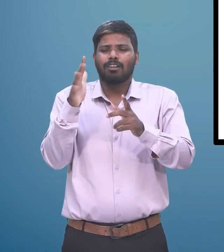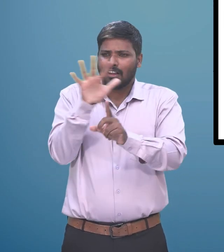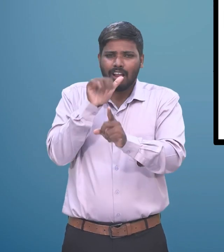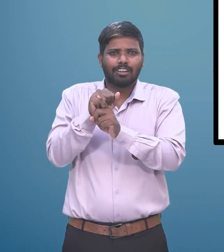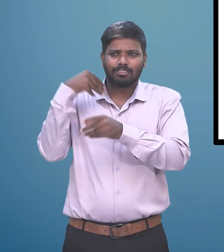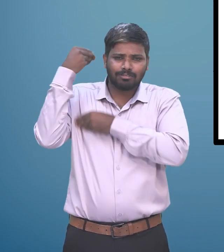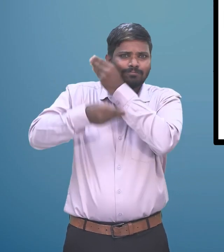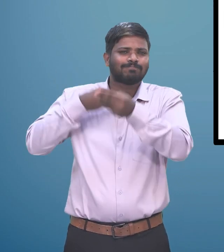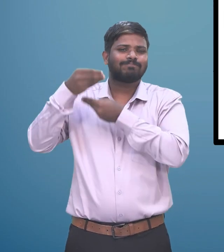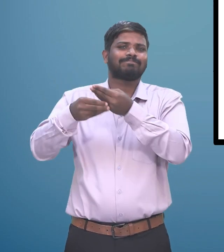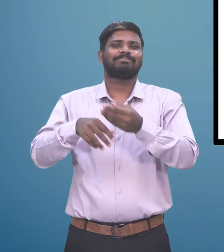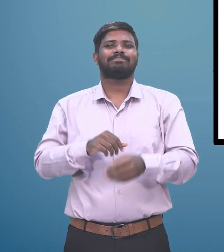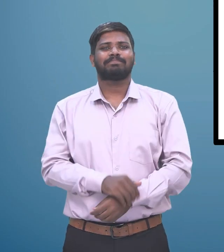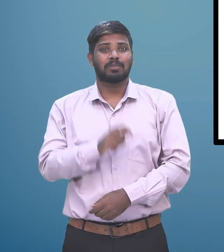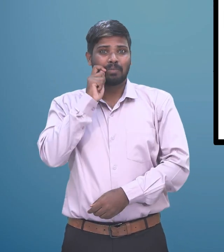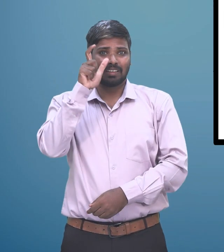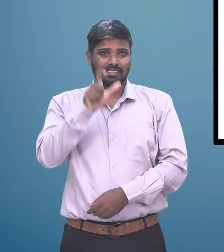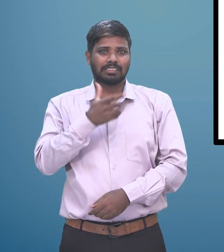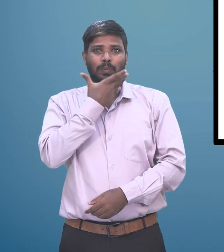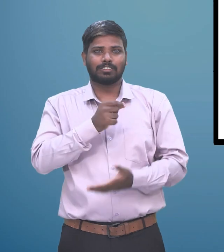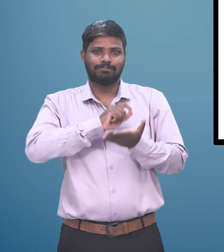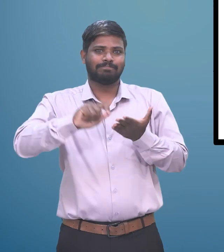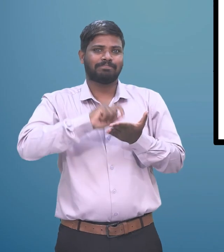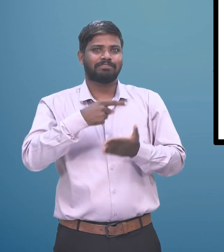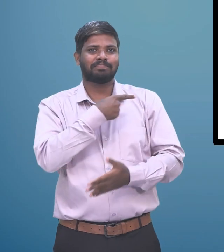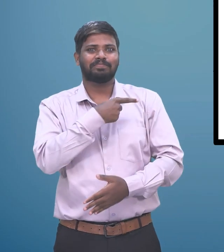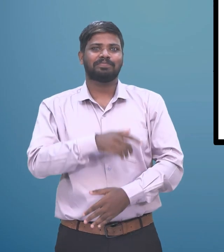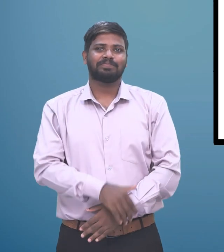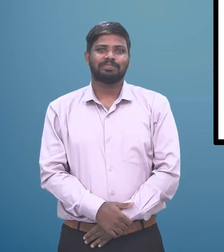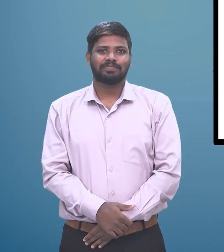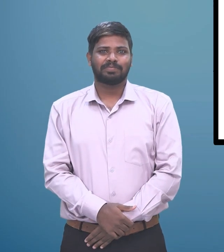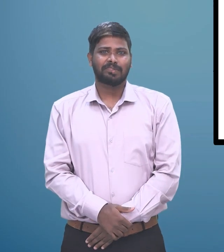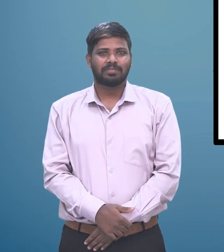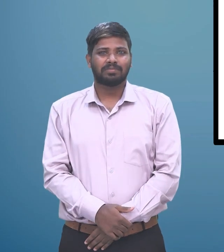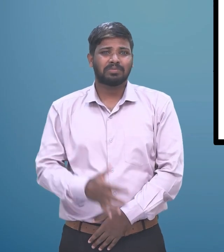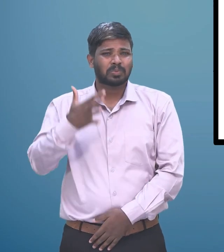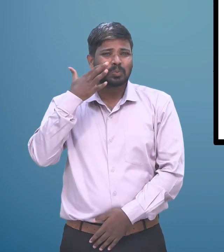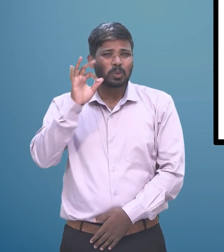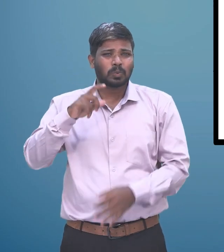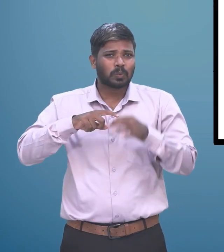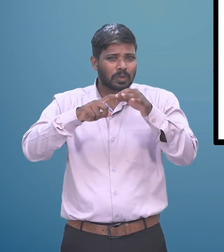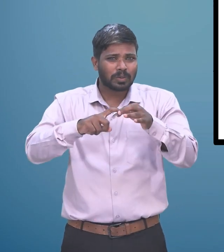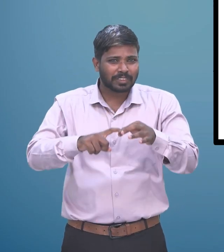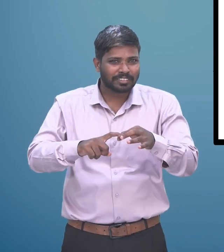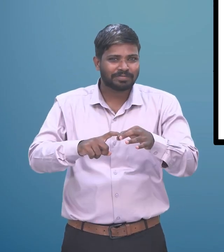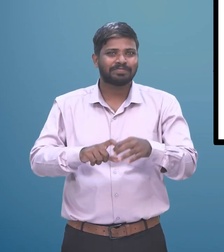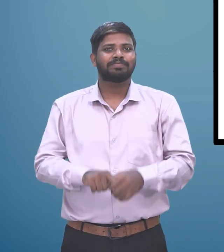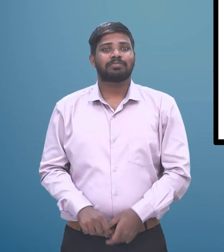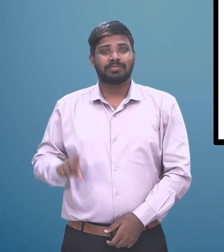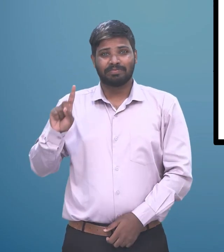her Swabhav and Swadharma, Sri Aurobindo. The big questions. 1.